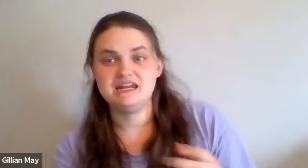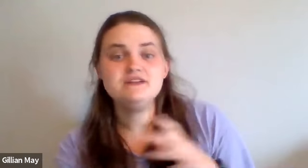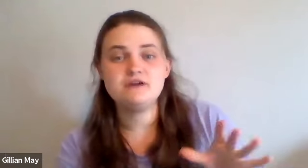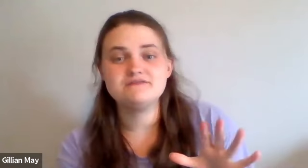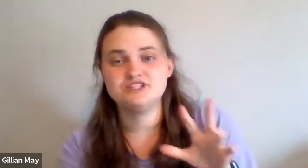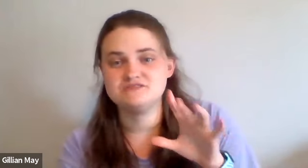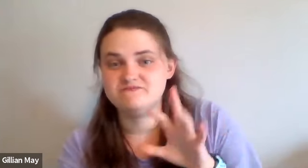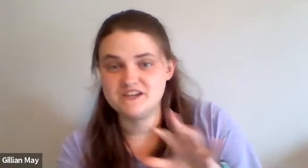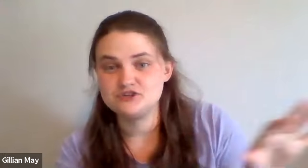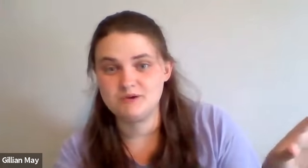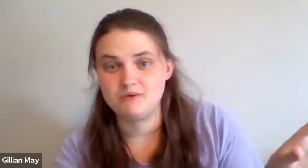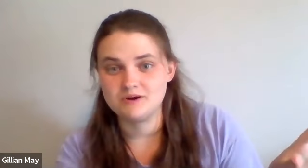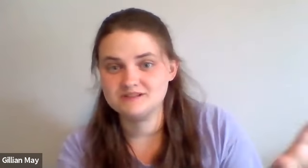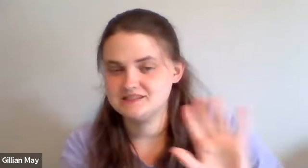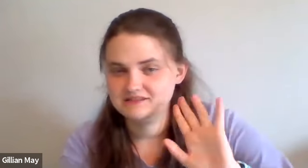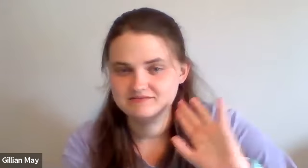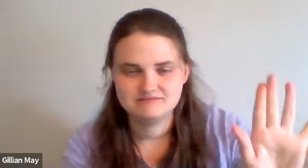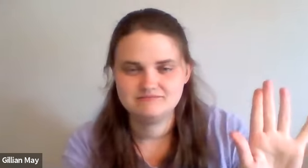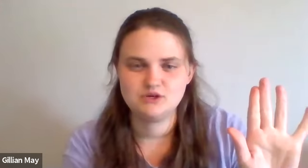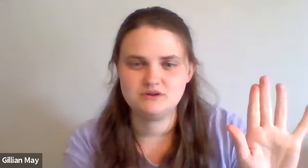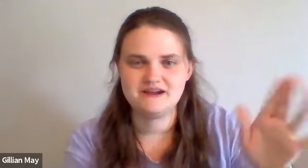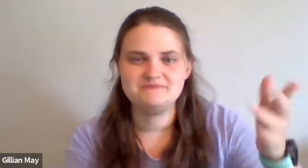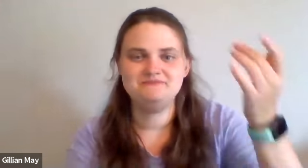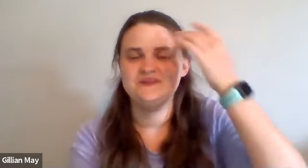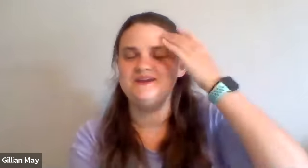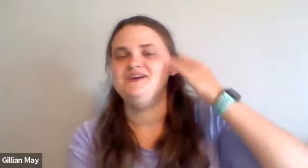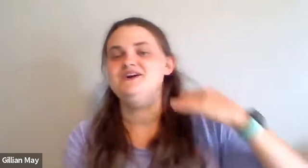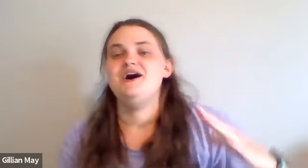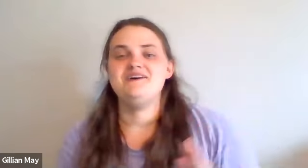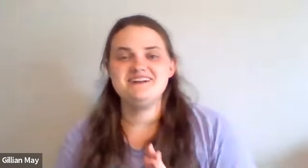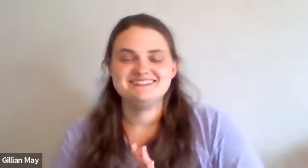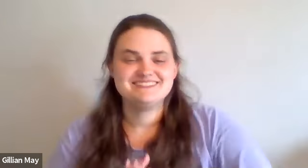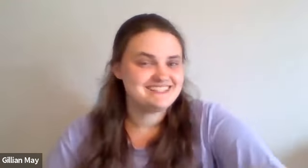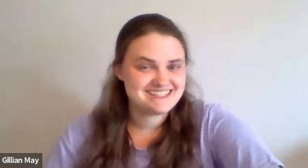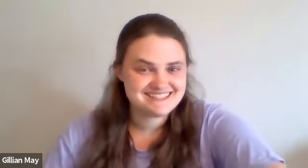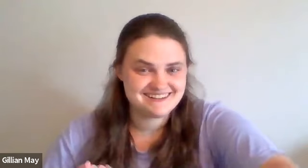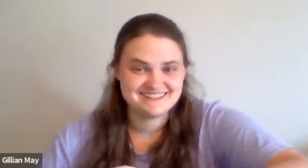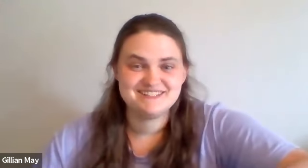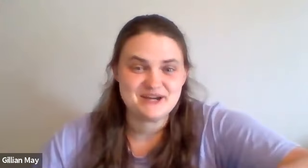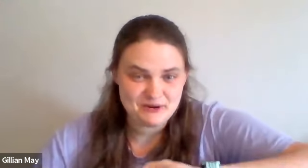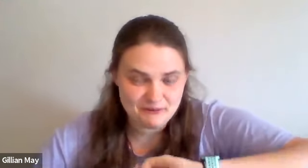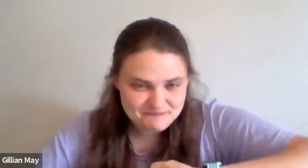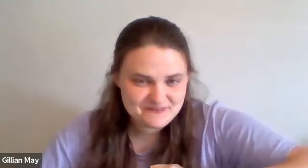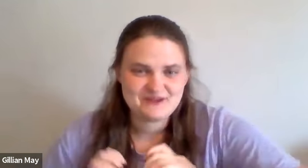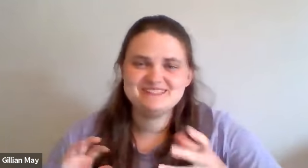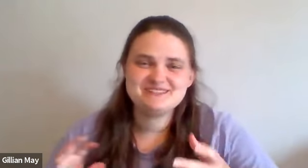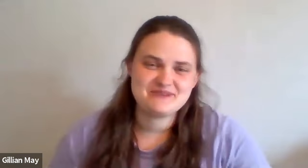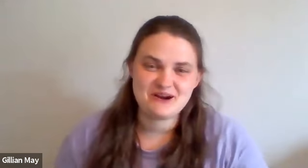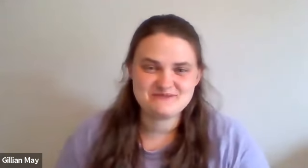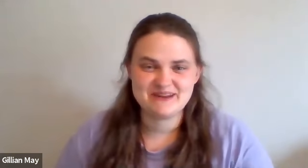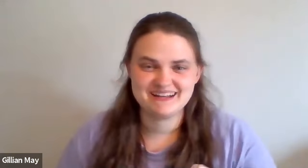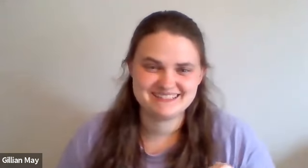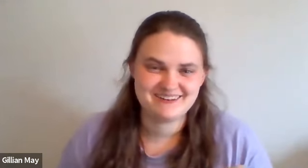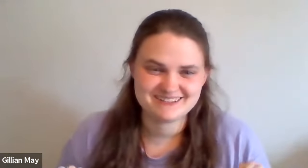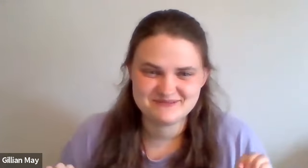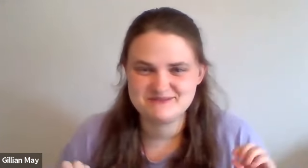even if you have to just finger spell words. Totally fine. All right, so let's get started. So this is gonna be hard for me not to talk. Sometimes